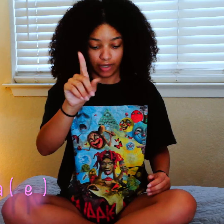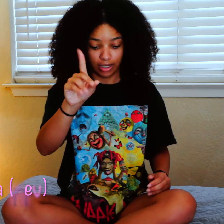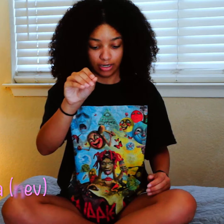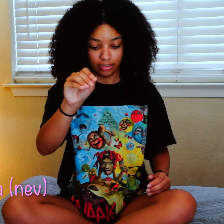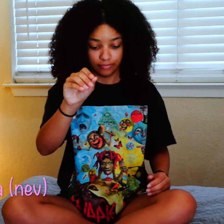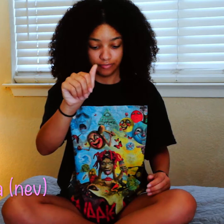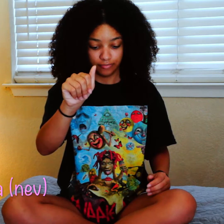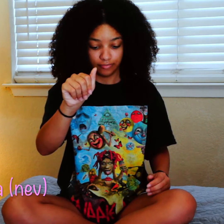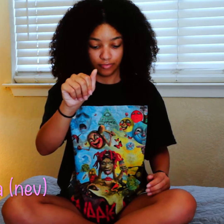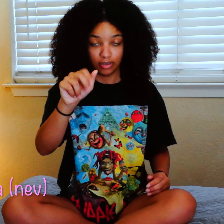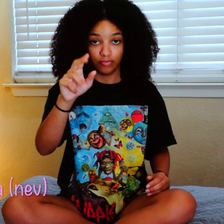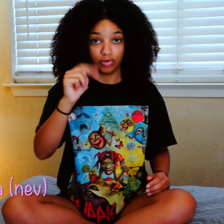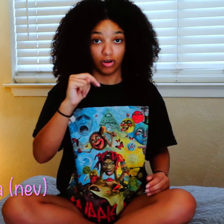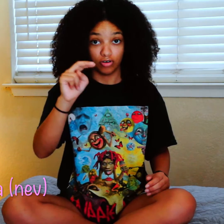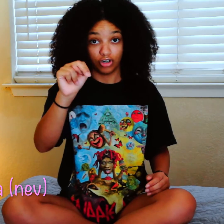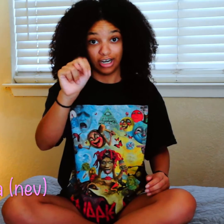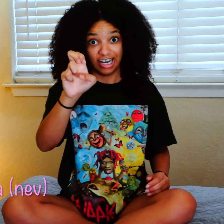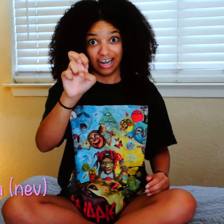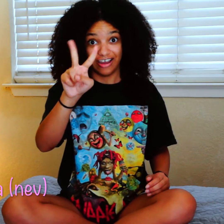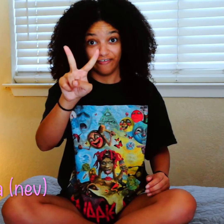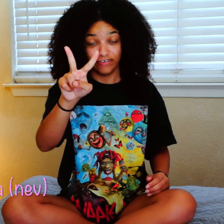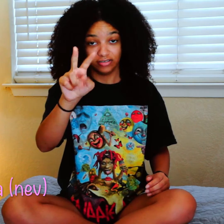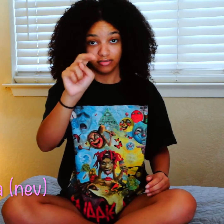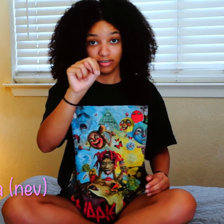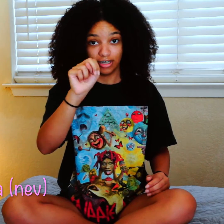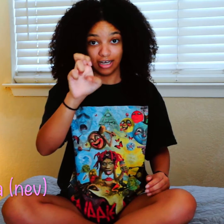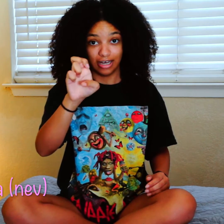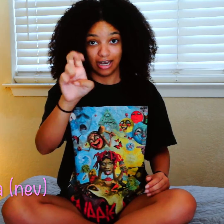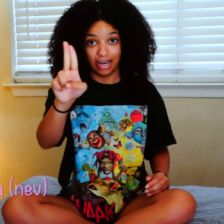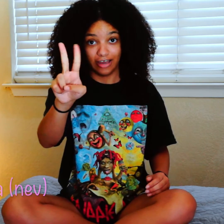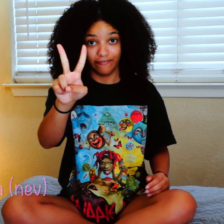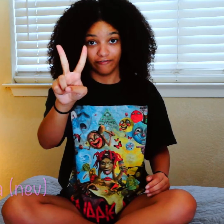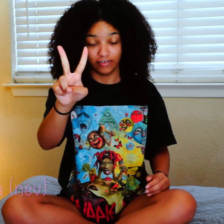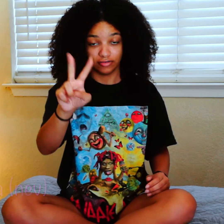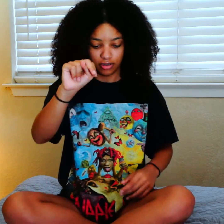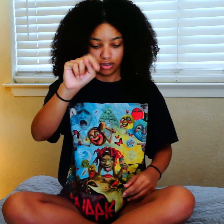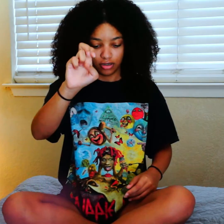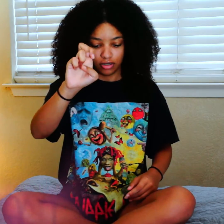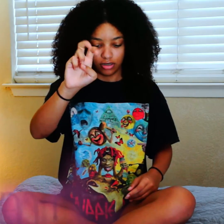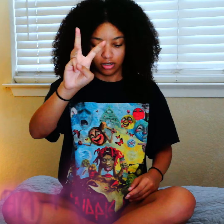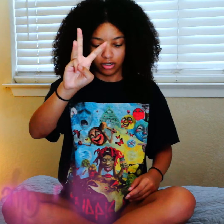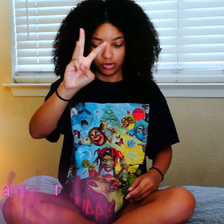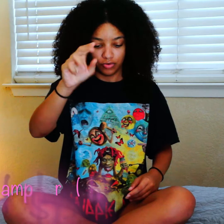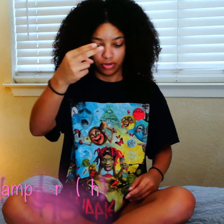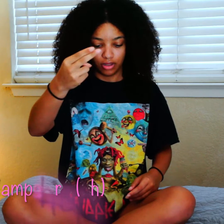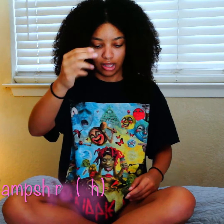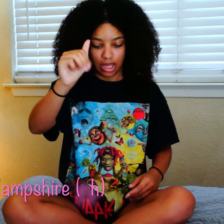Nevada, we call her Neb. Neb. New